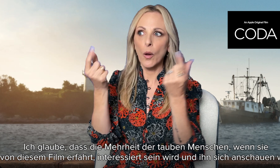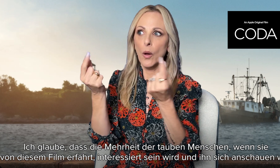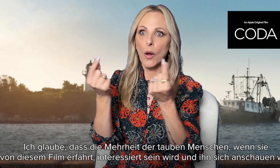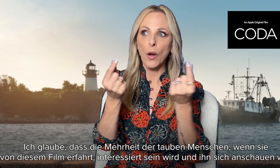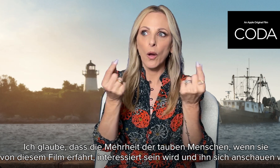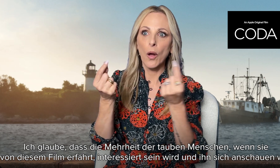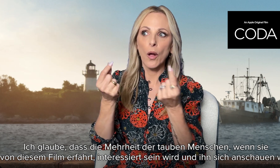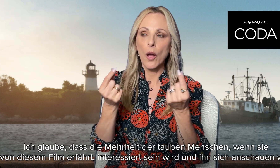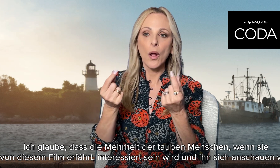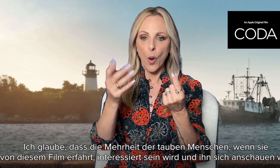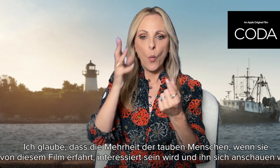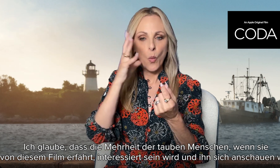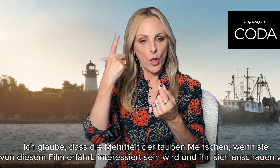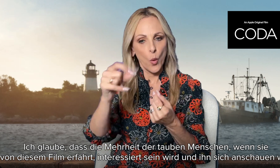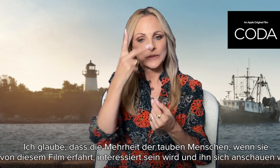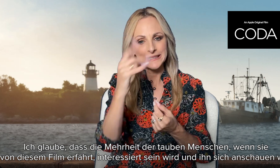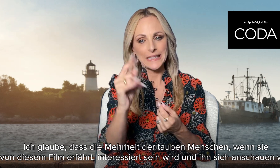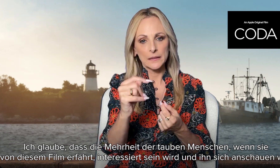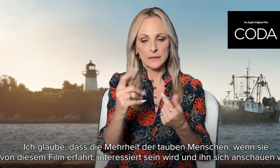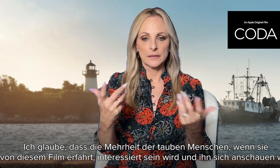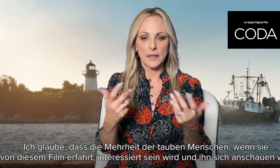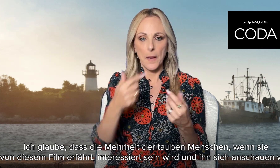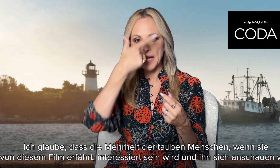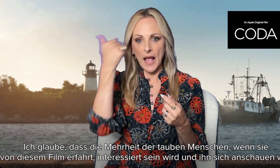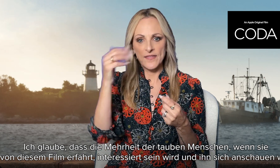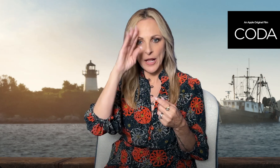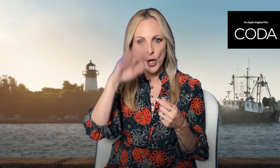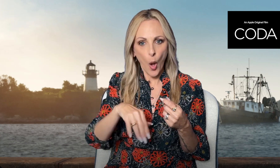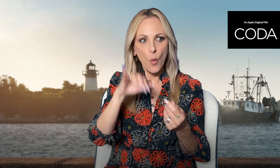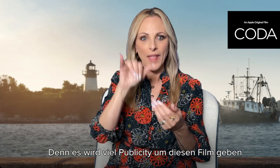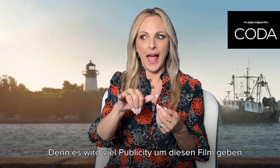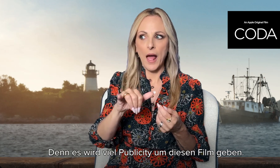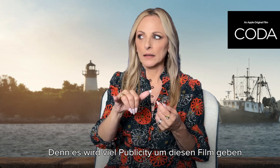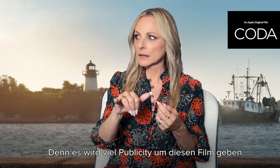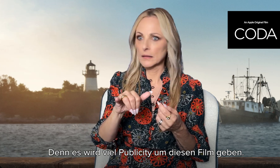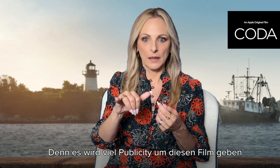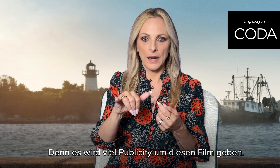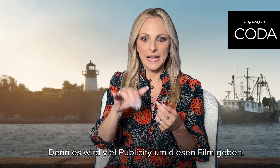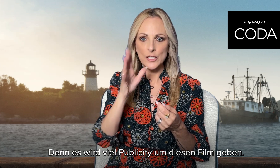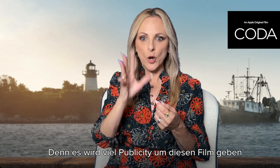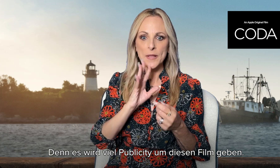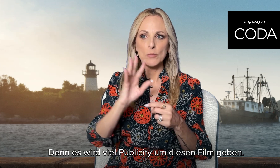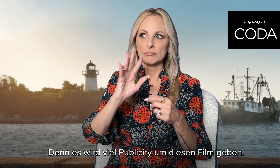will perk up and be interested and go see it, because